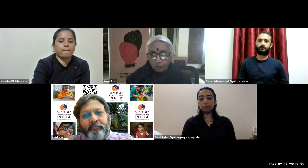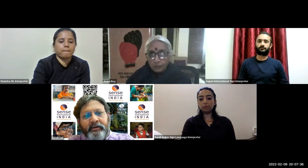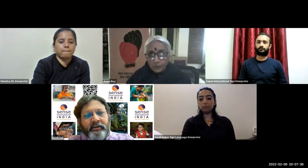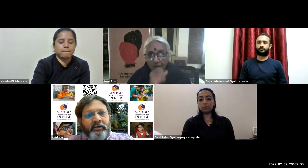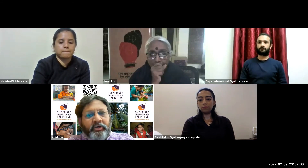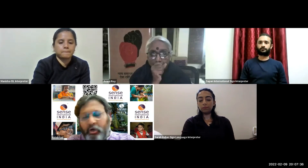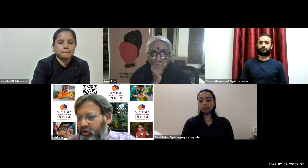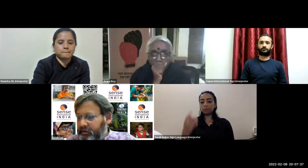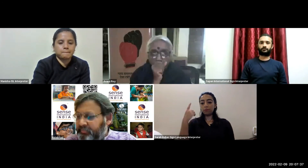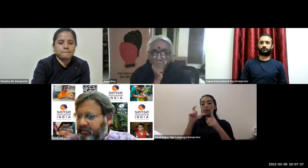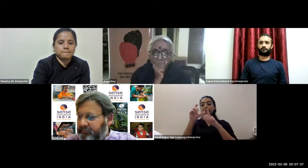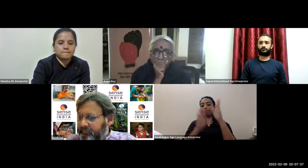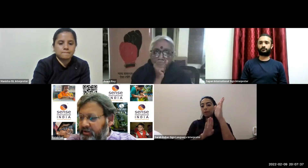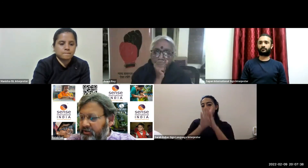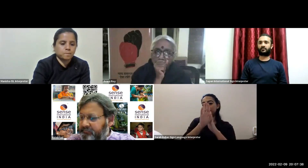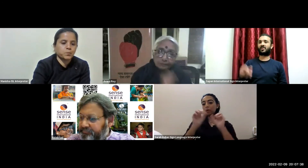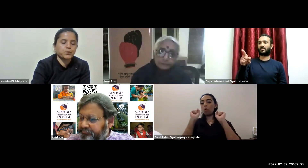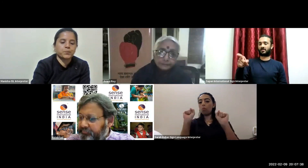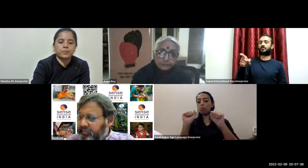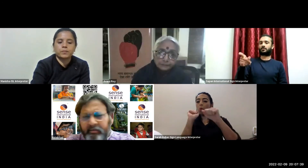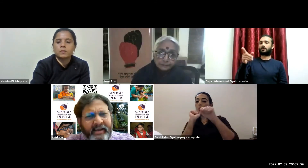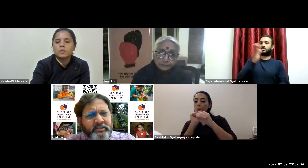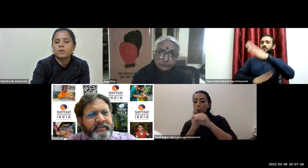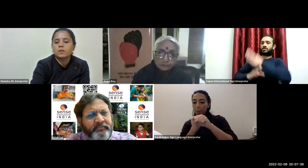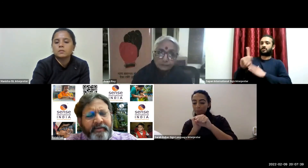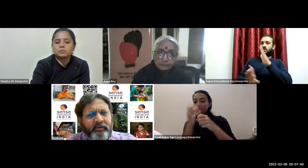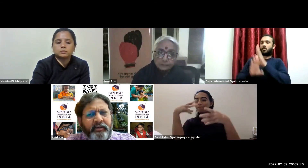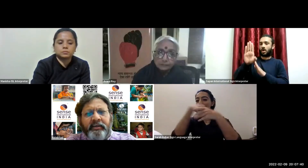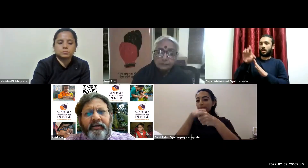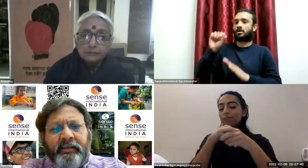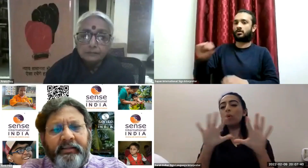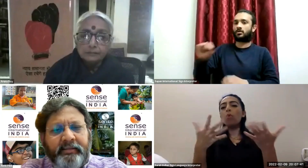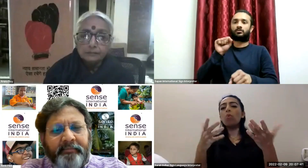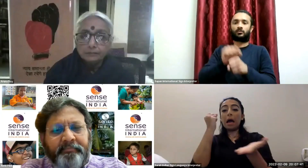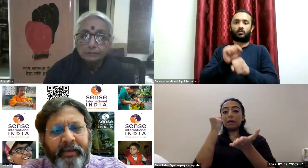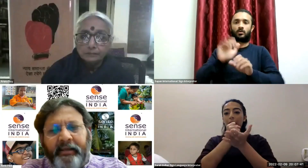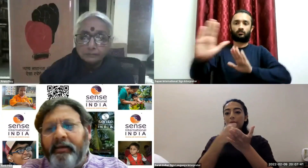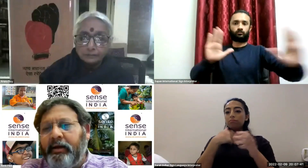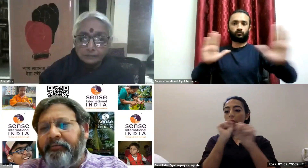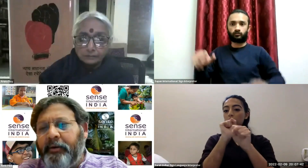development framework or the framework of rights-based